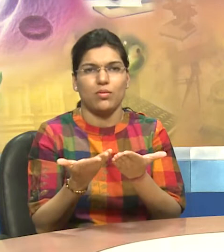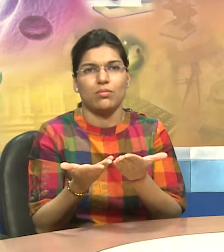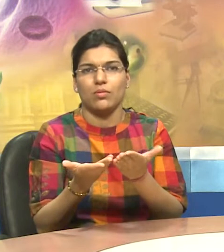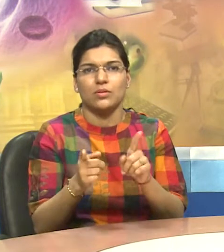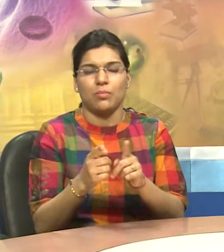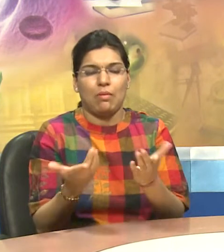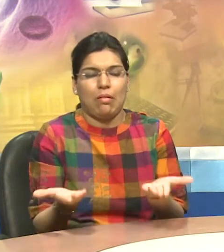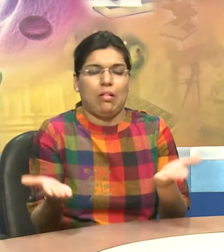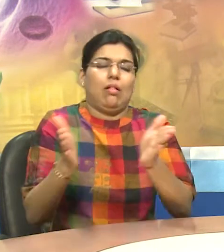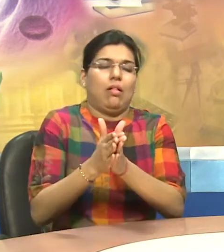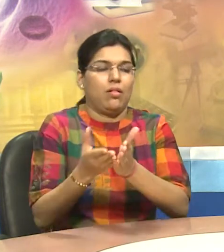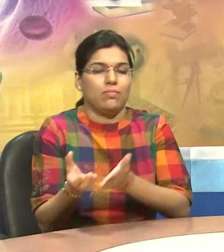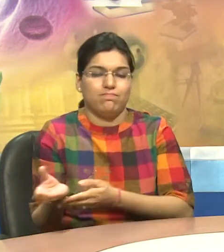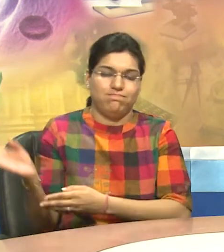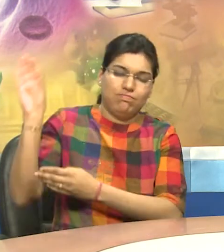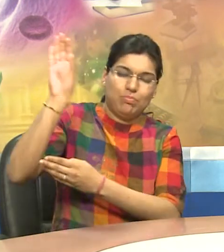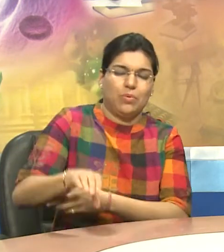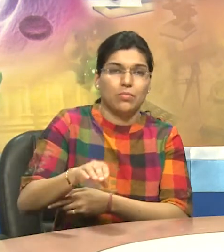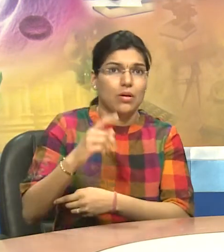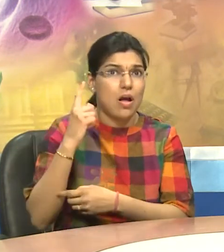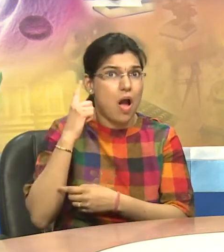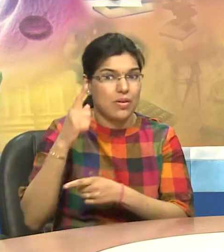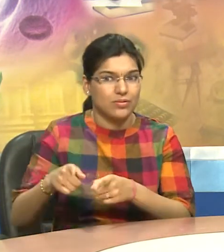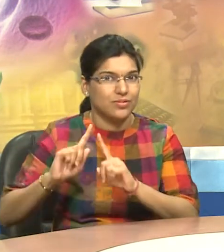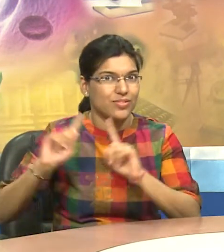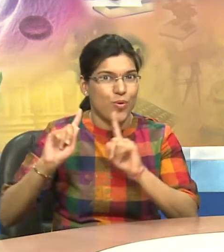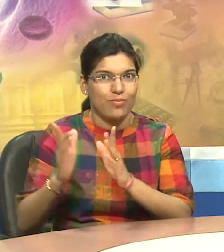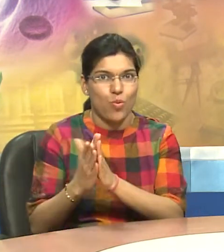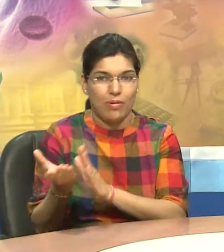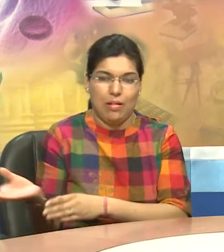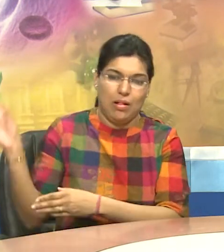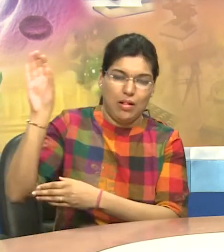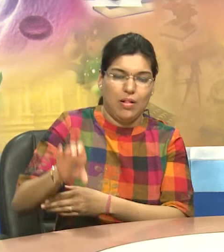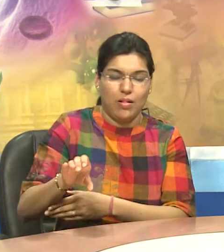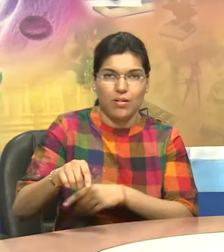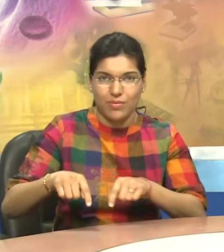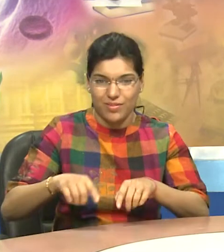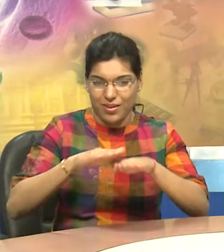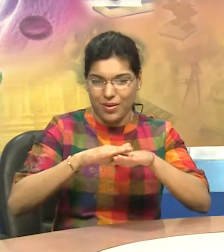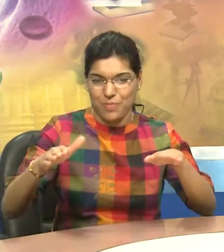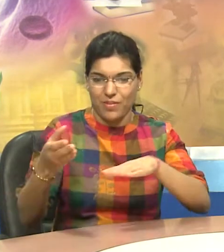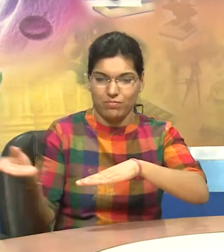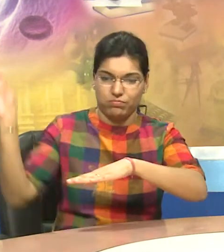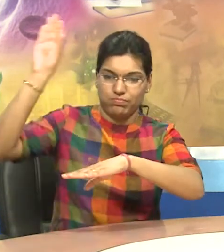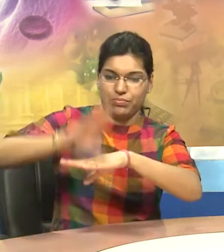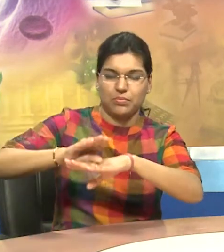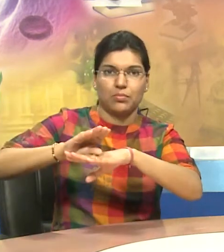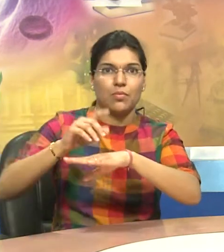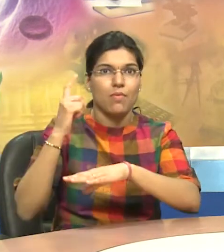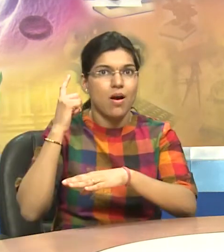For examples, in school we have book. We put it loudly on the table